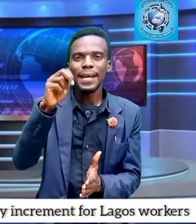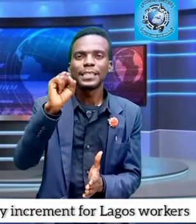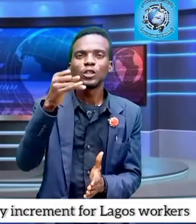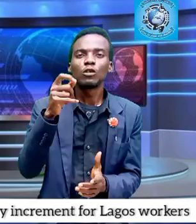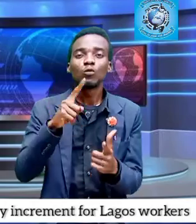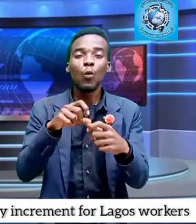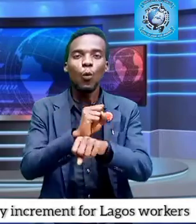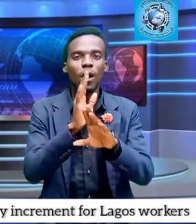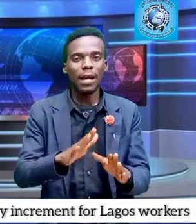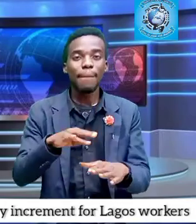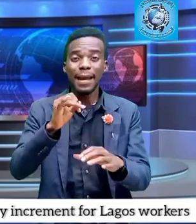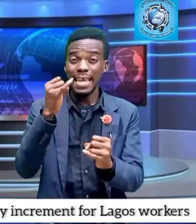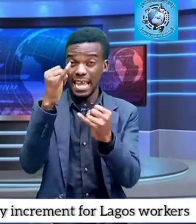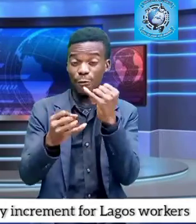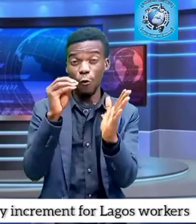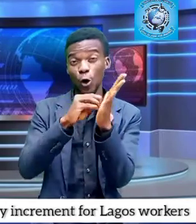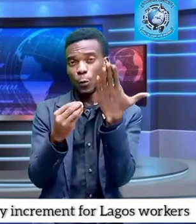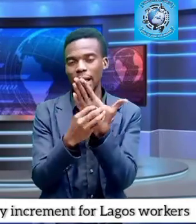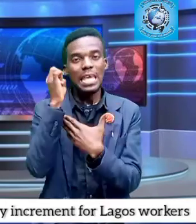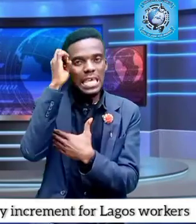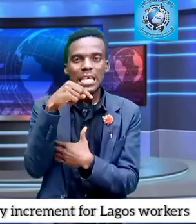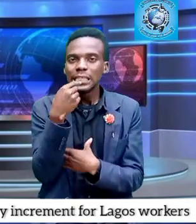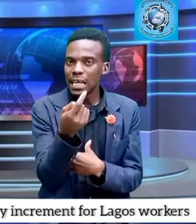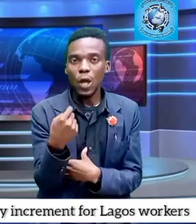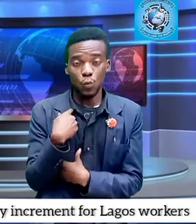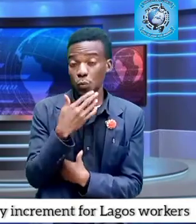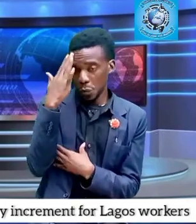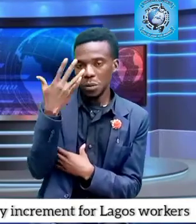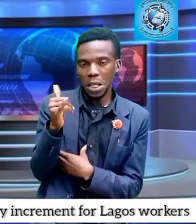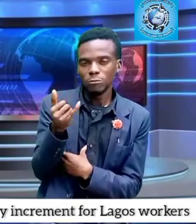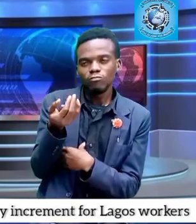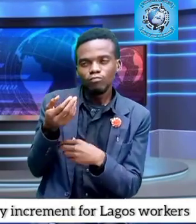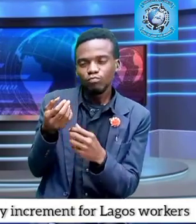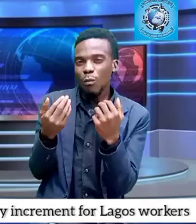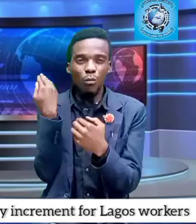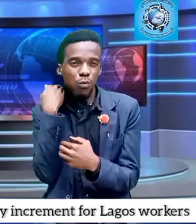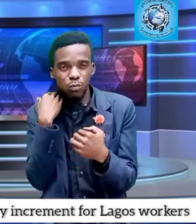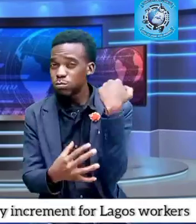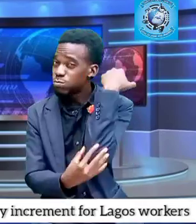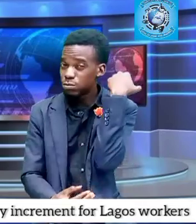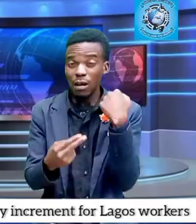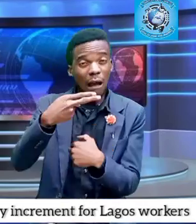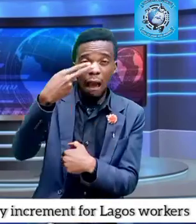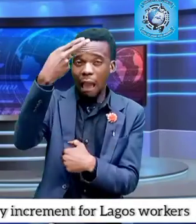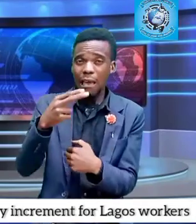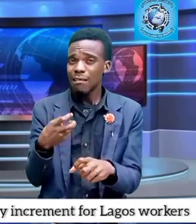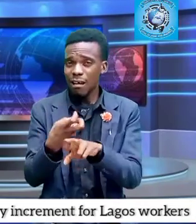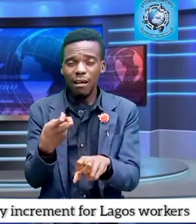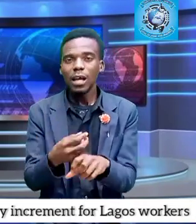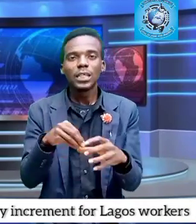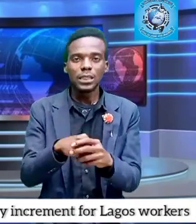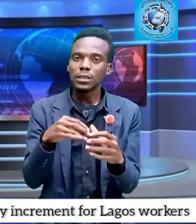the end of October. He said, "We know there is inflation and high cost of living in the country, but